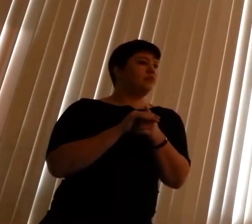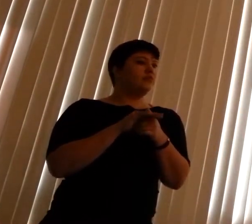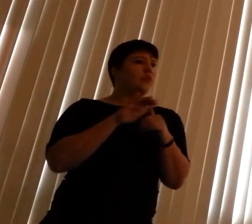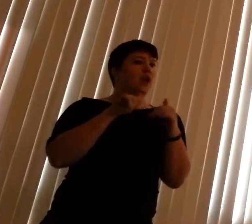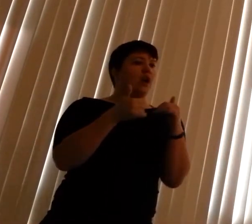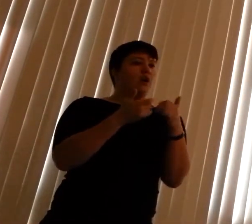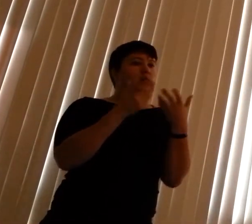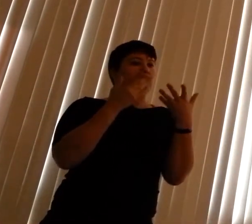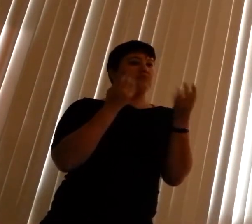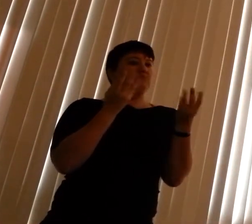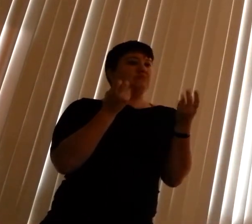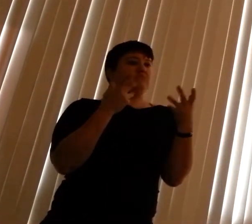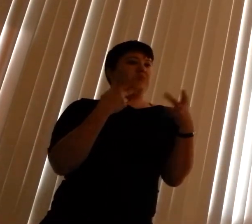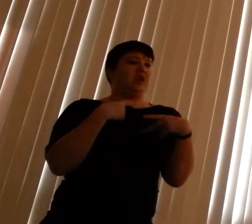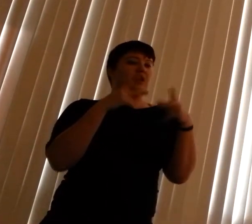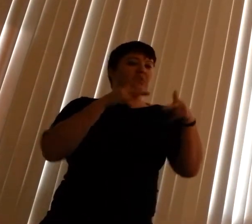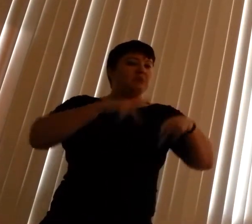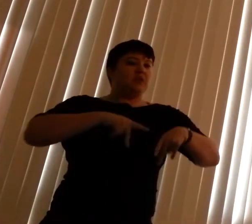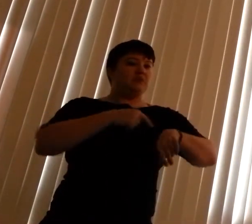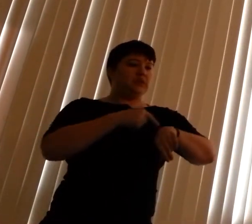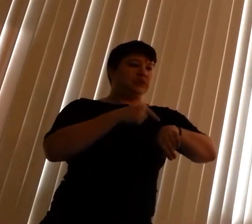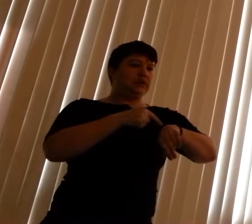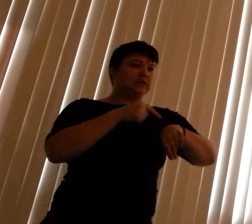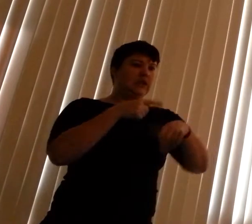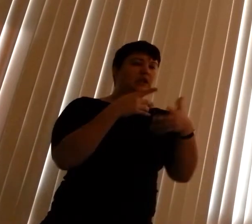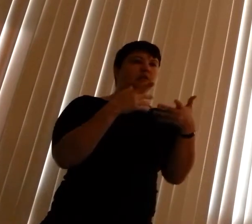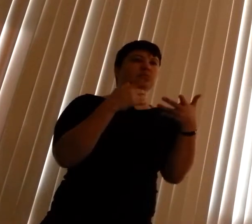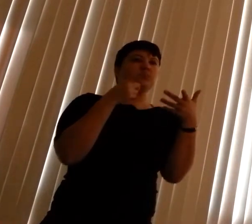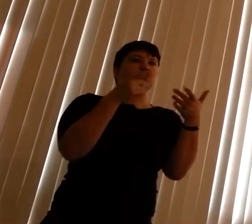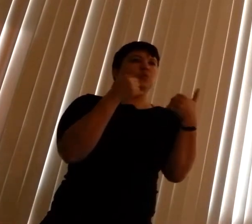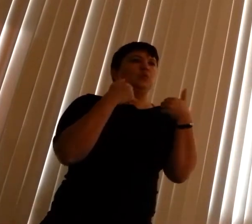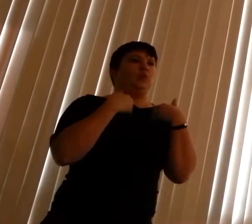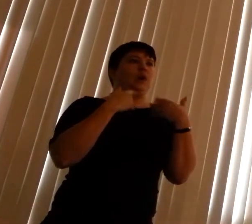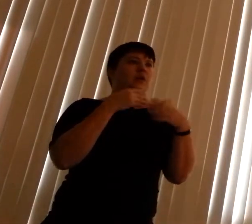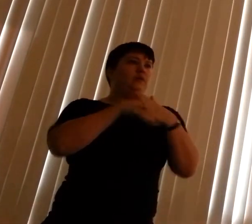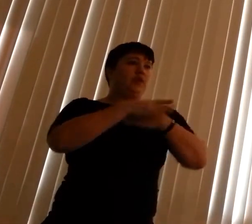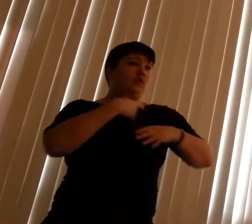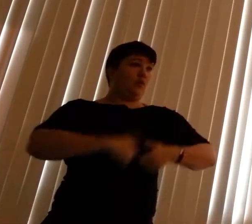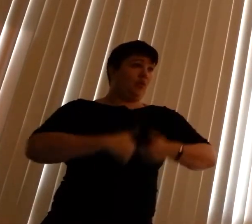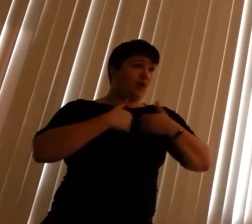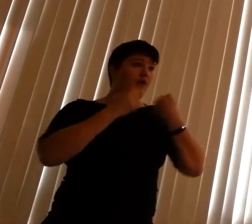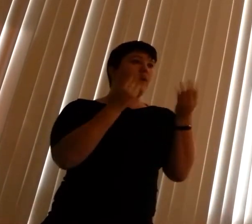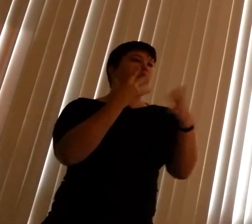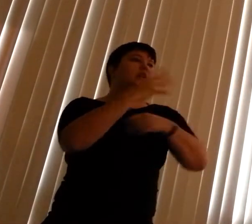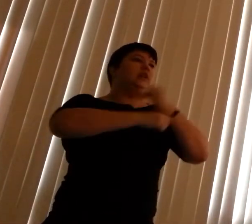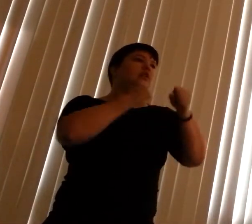many quality-adjusted life years are produced by a given intervention.